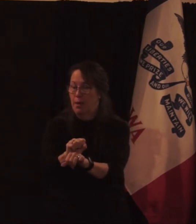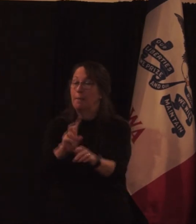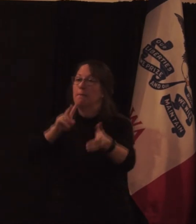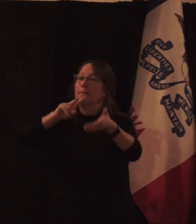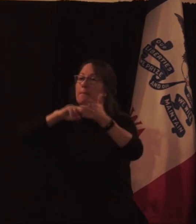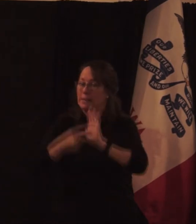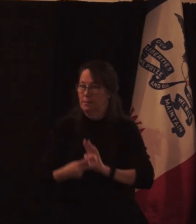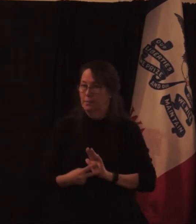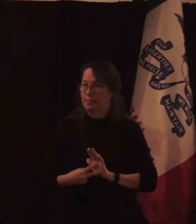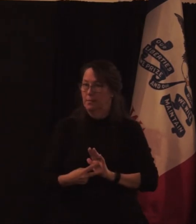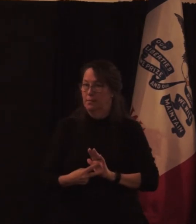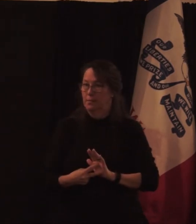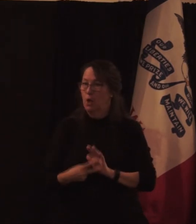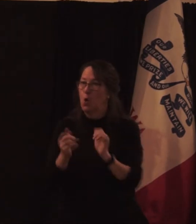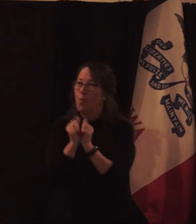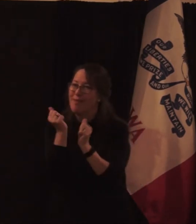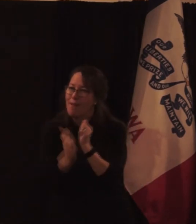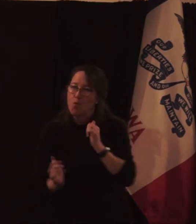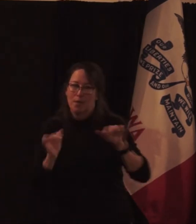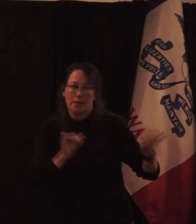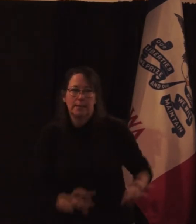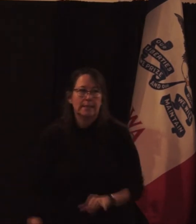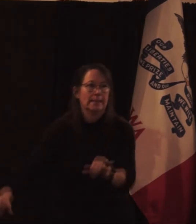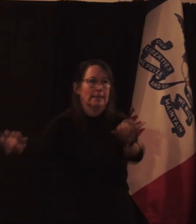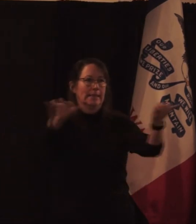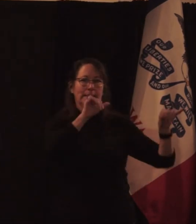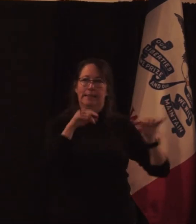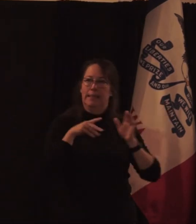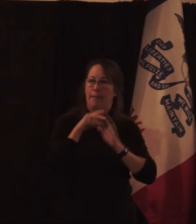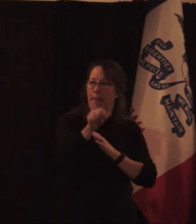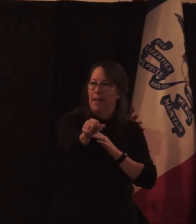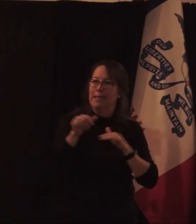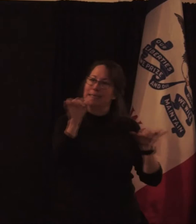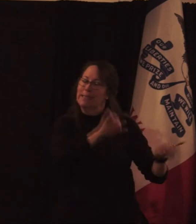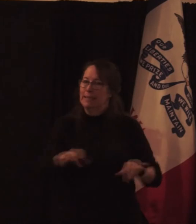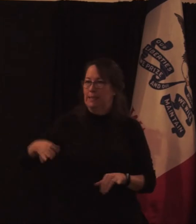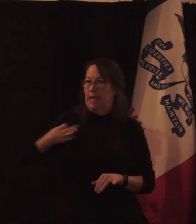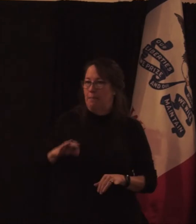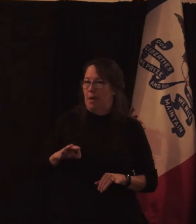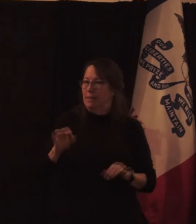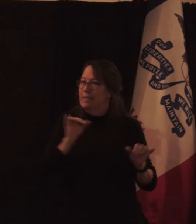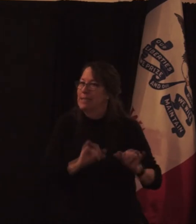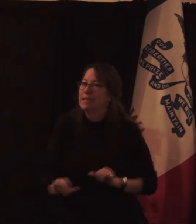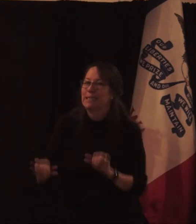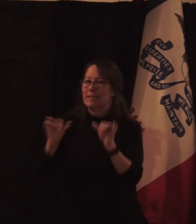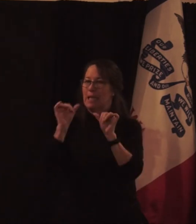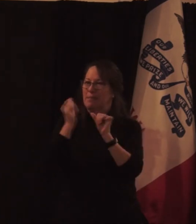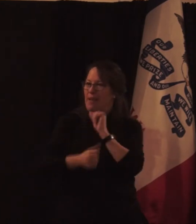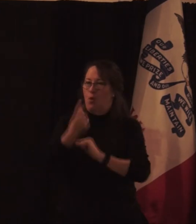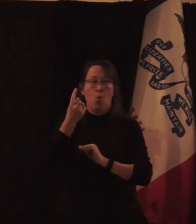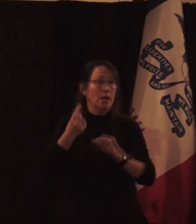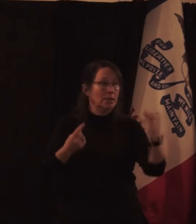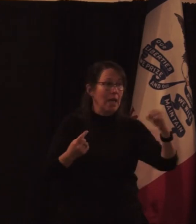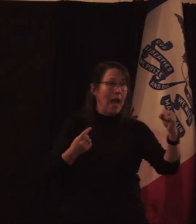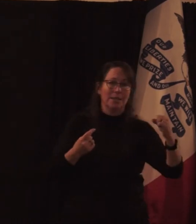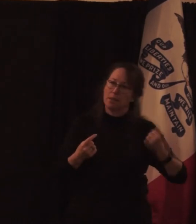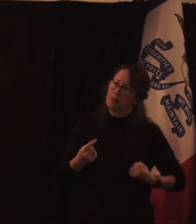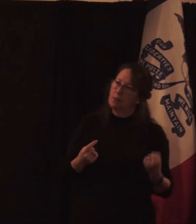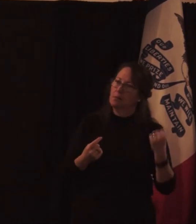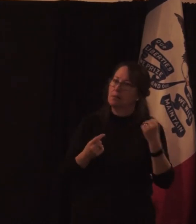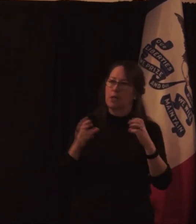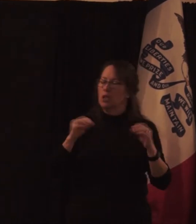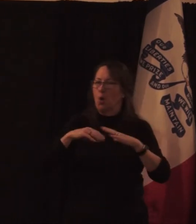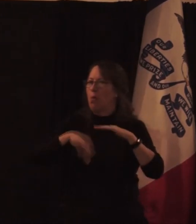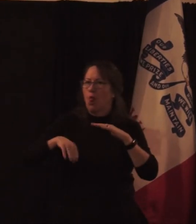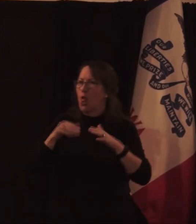employment with everyone else, same pay, same benefits, everything just like anybody else. Nothing